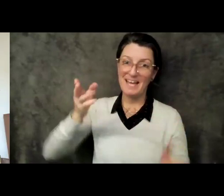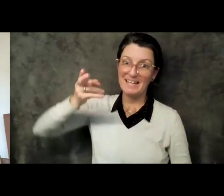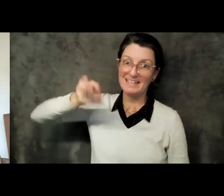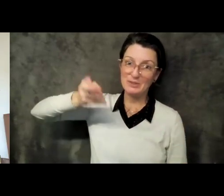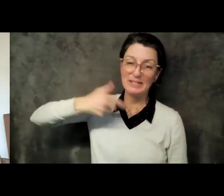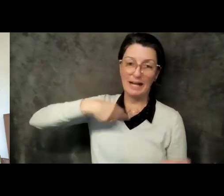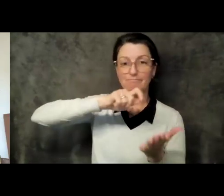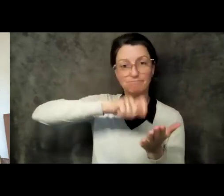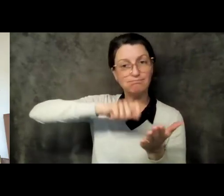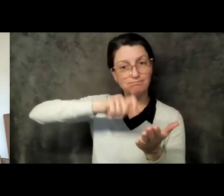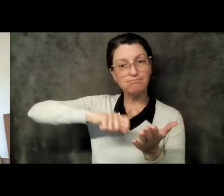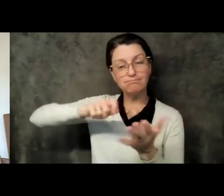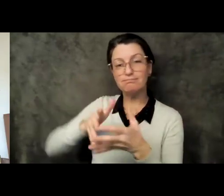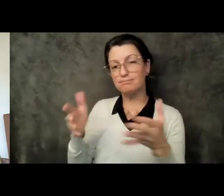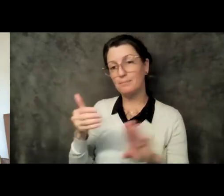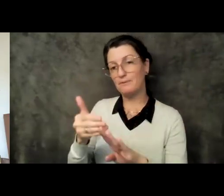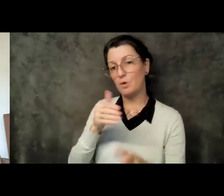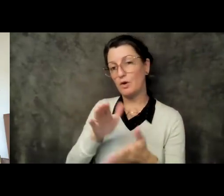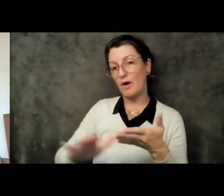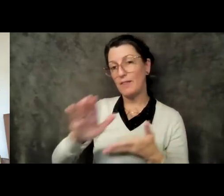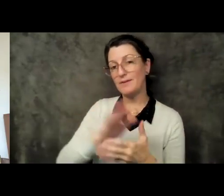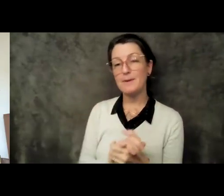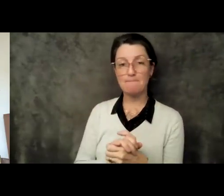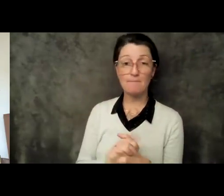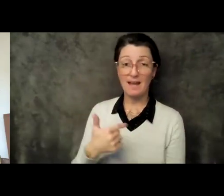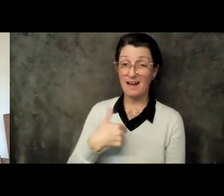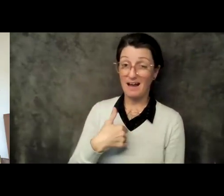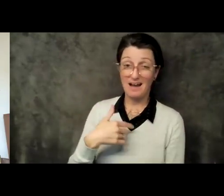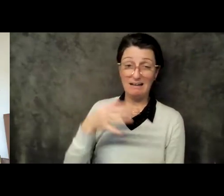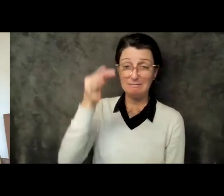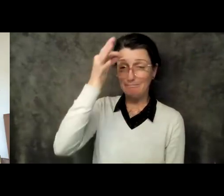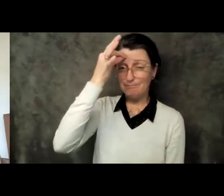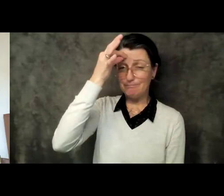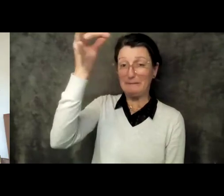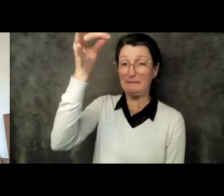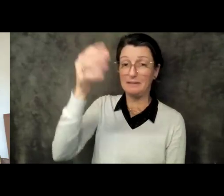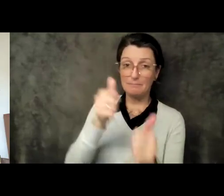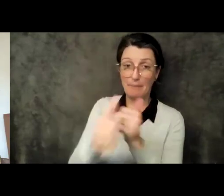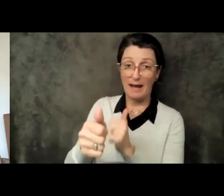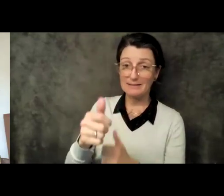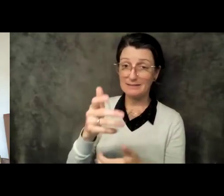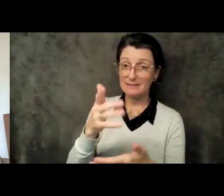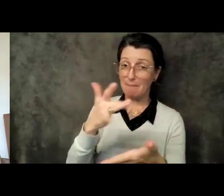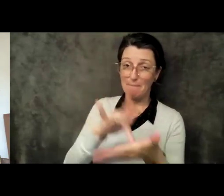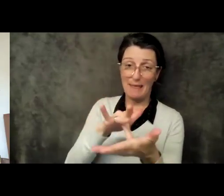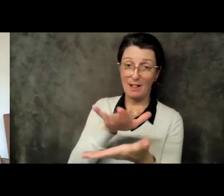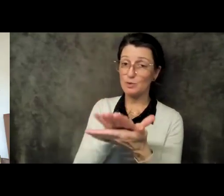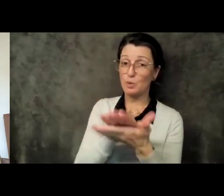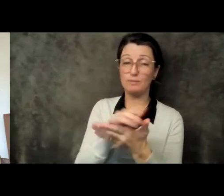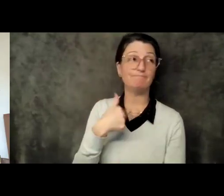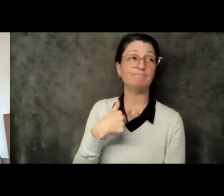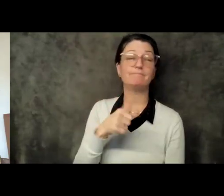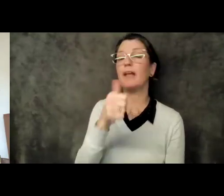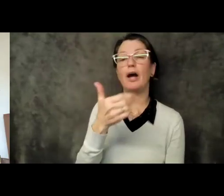that. And I had barely finished middle school. So I was not a good student. I was not in